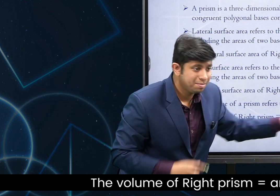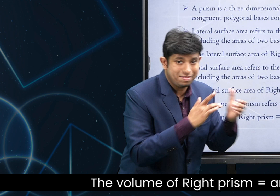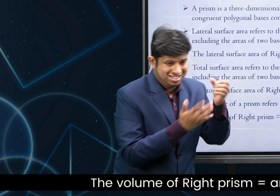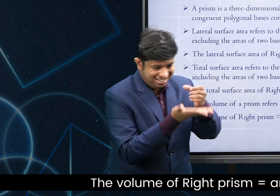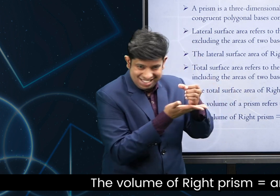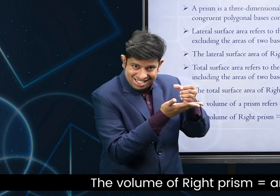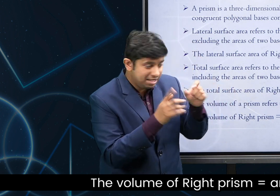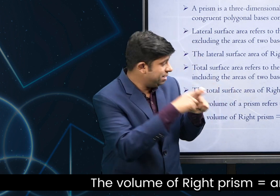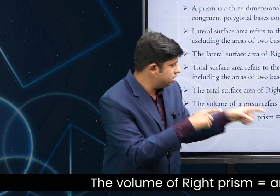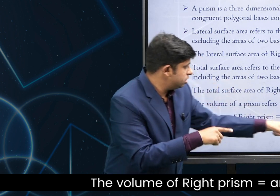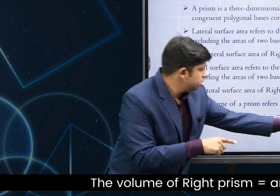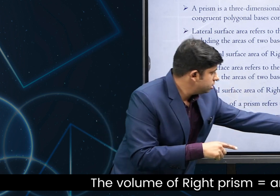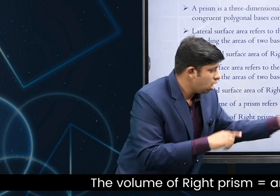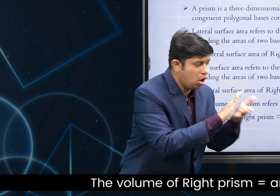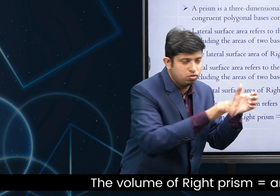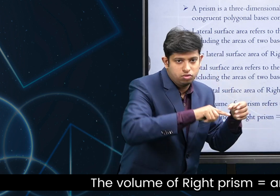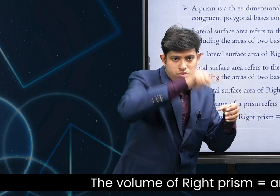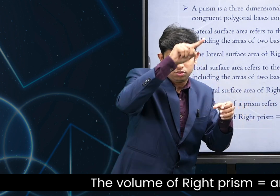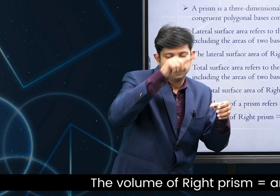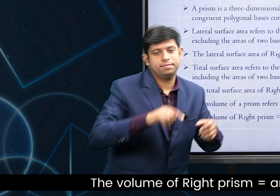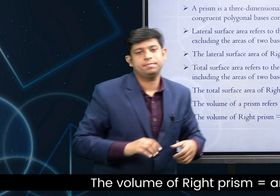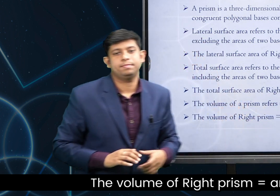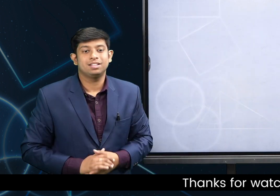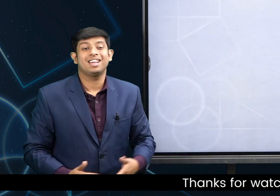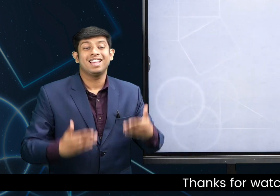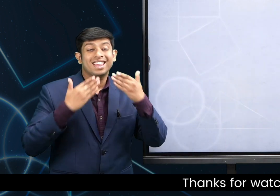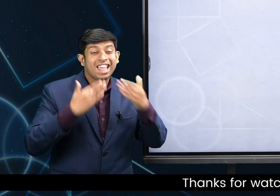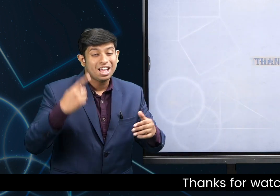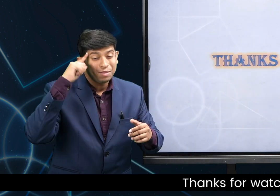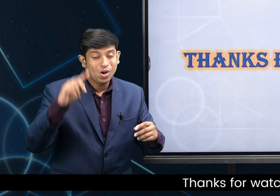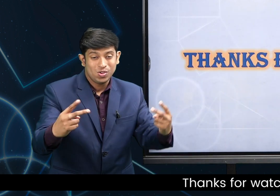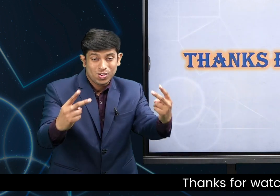Thanks for watching.